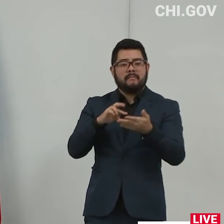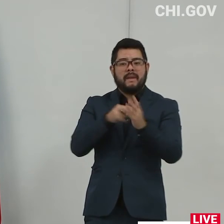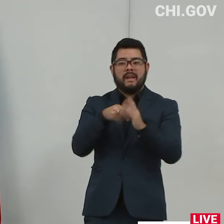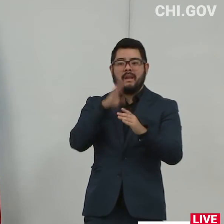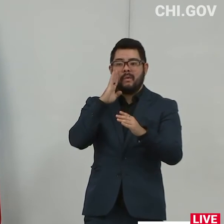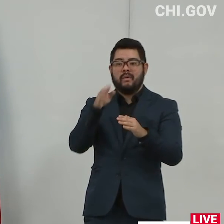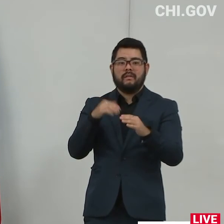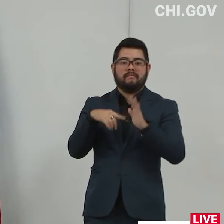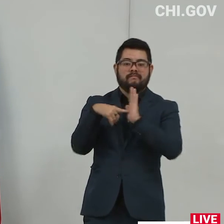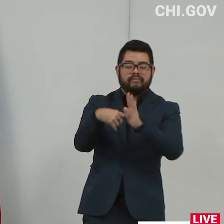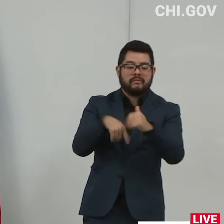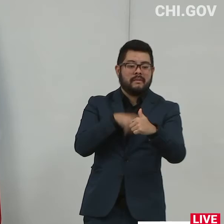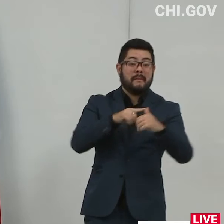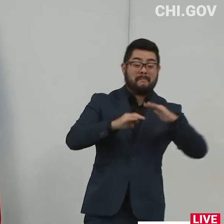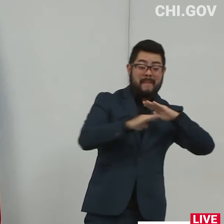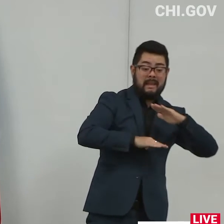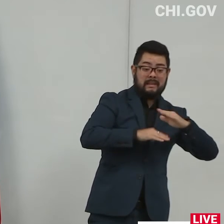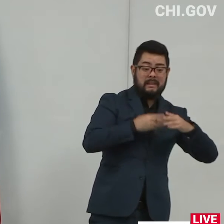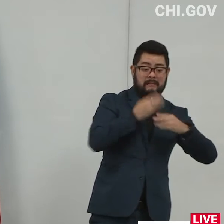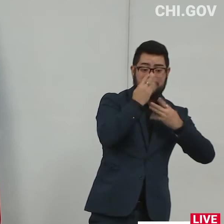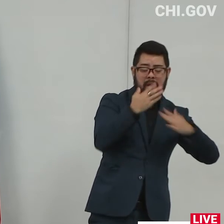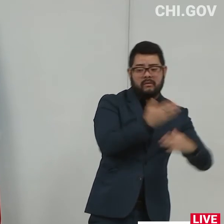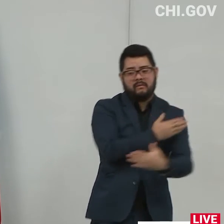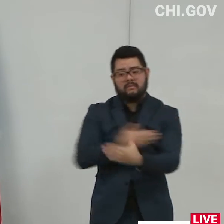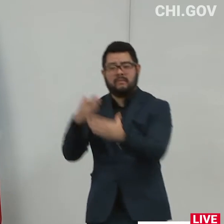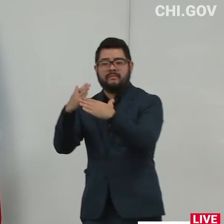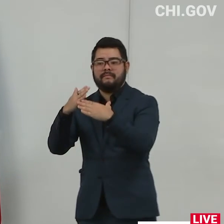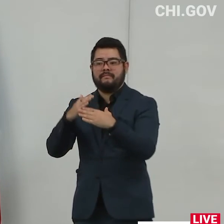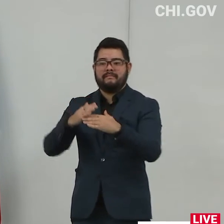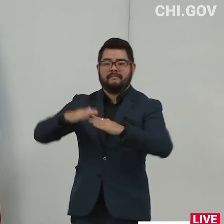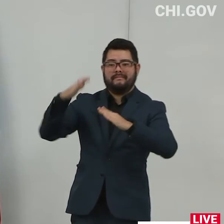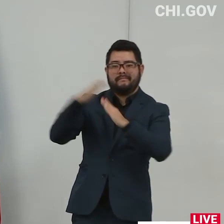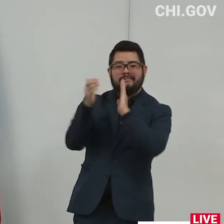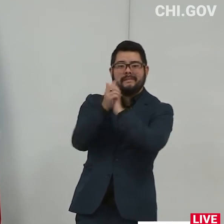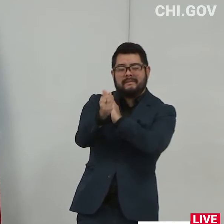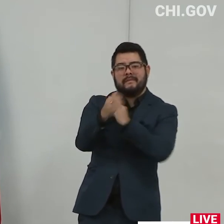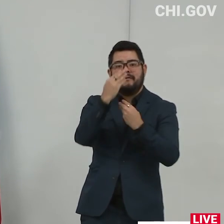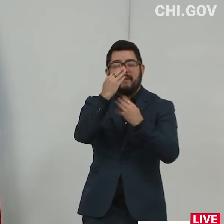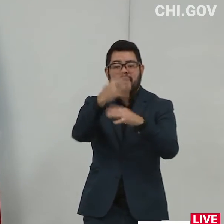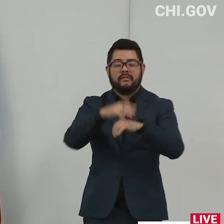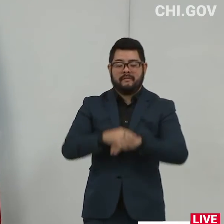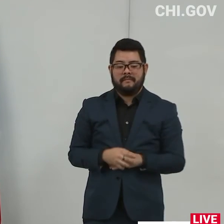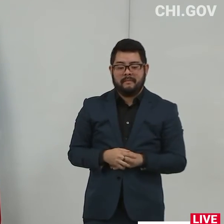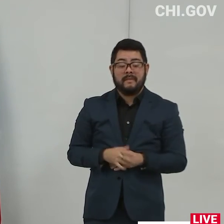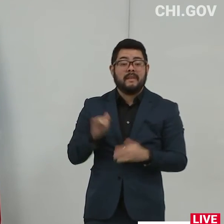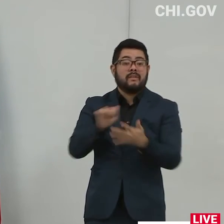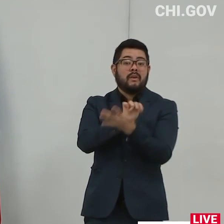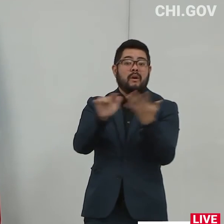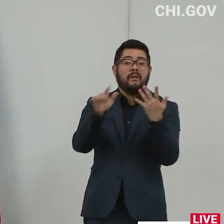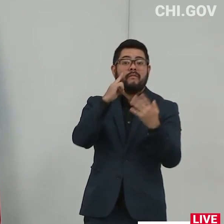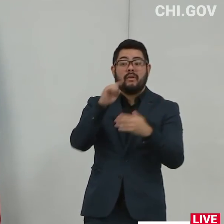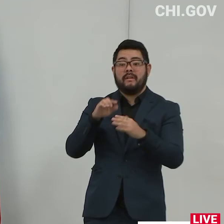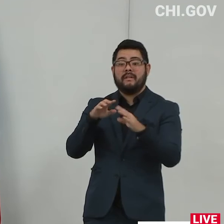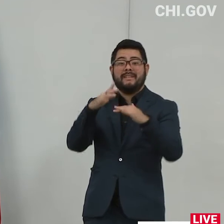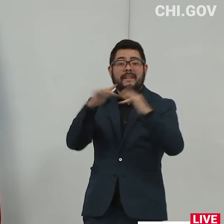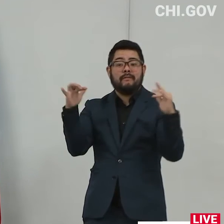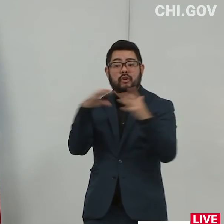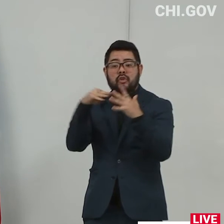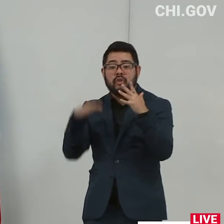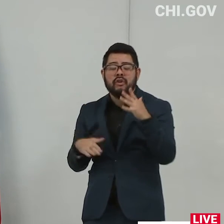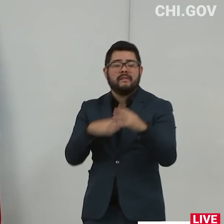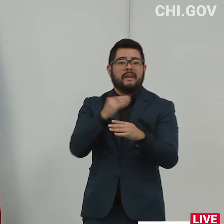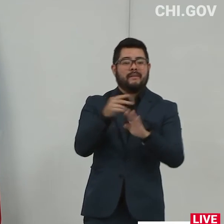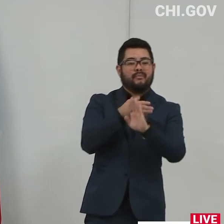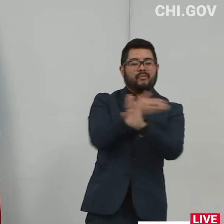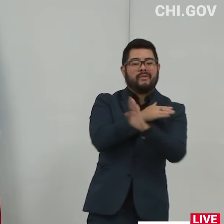specialized training. Specifically, we have training for our diverse learner families as well as our preschool age children and their